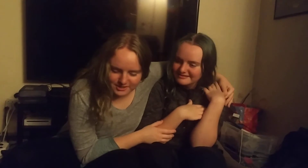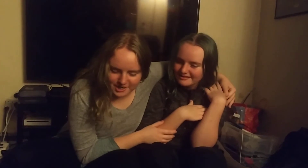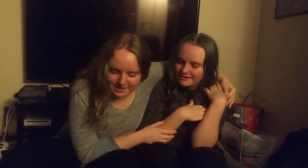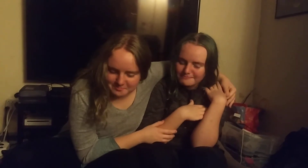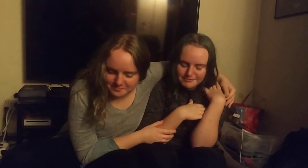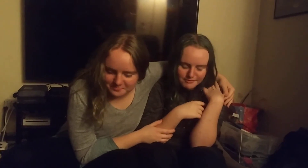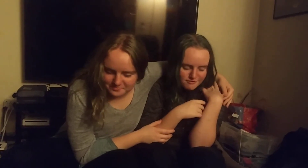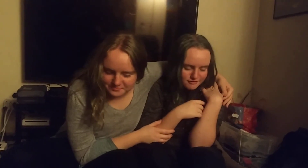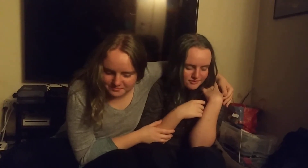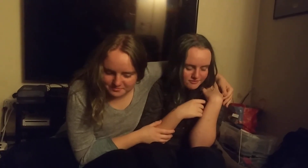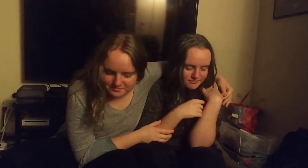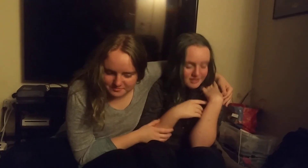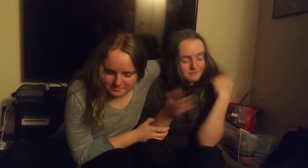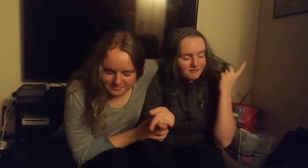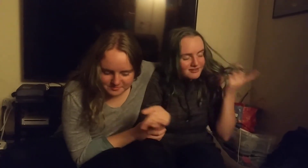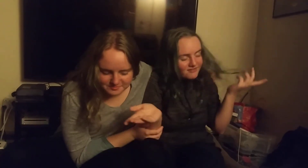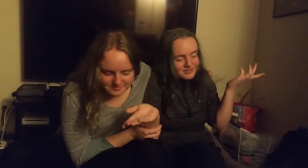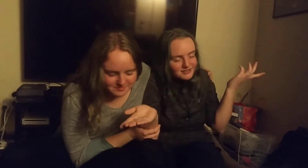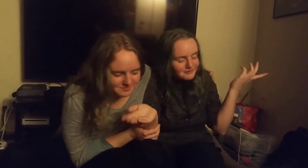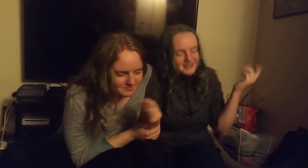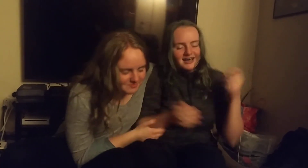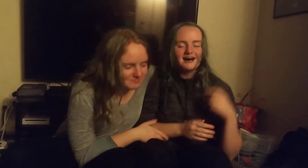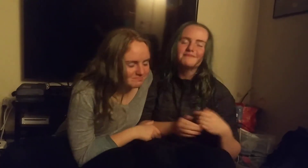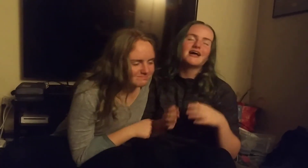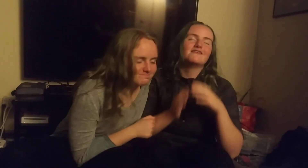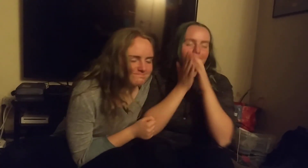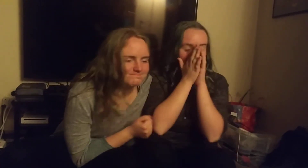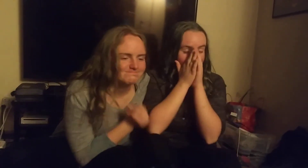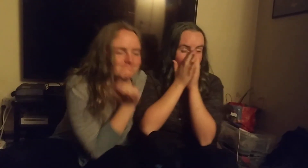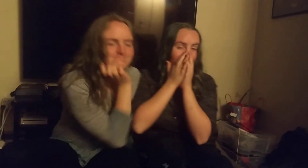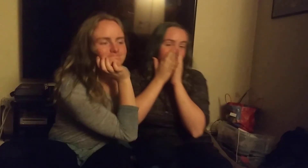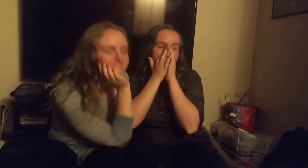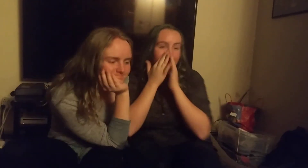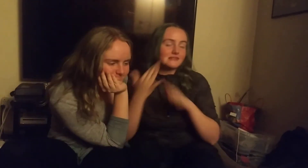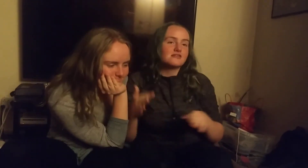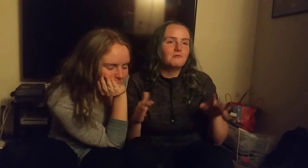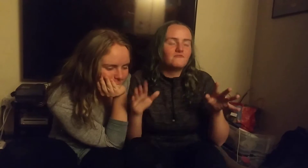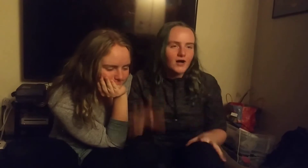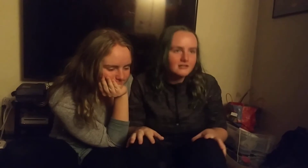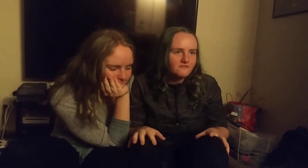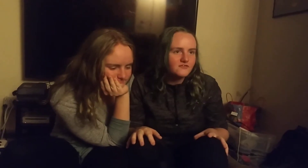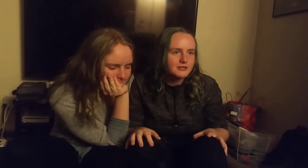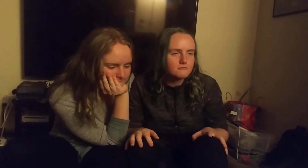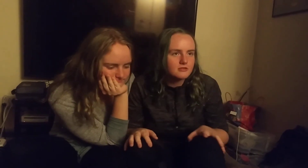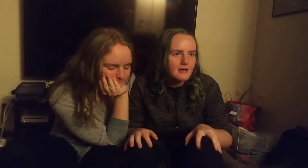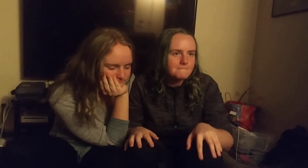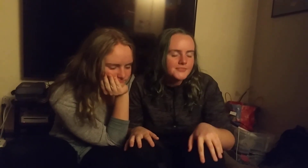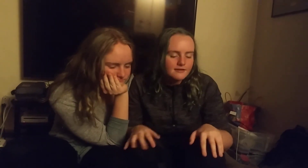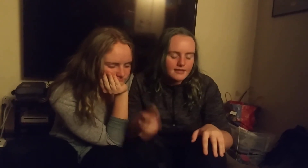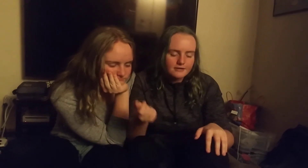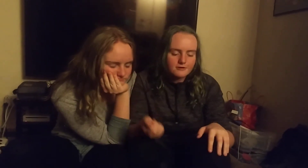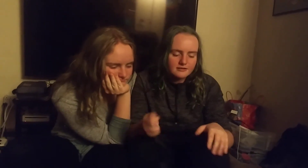Okay. Or maybe it was on 2. One of the 2. Anyway. So we finally finished with that. And then she